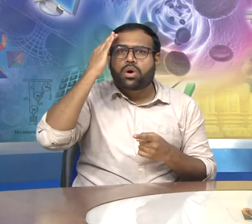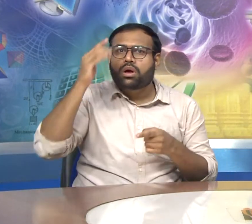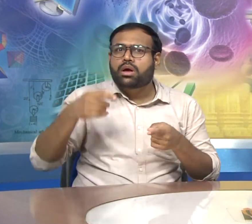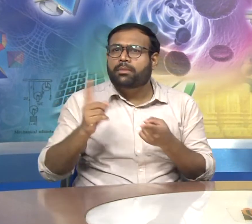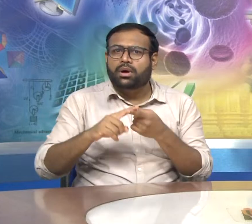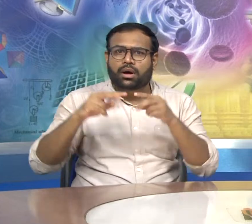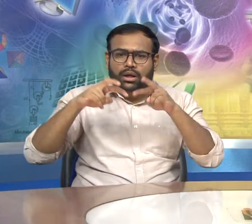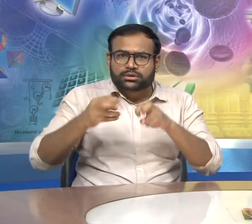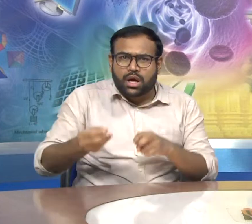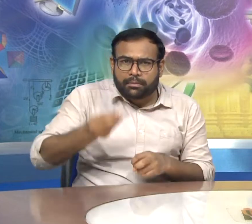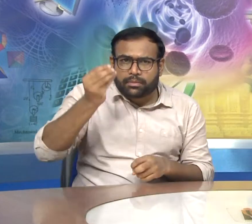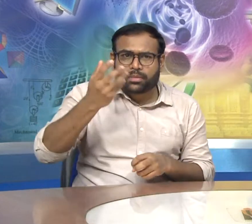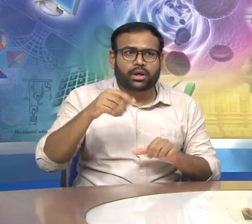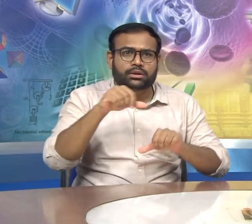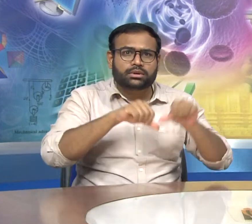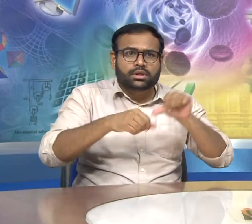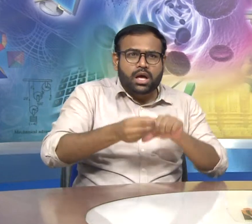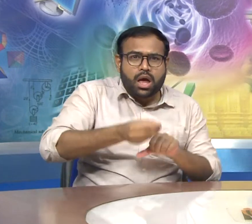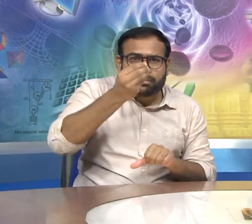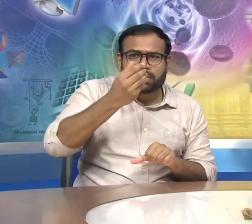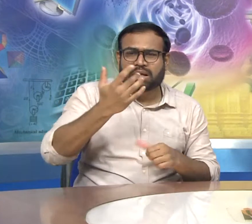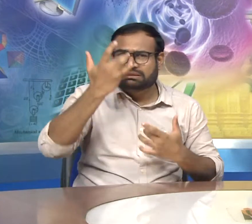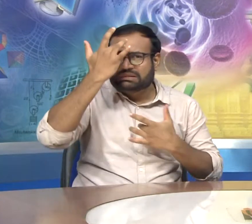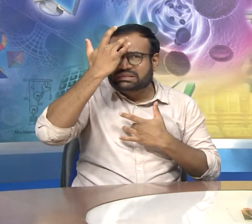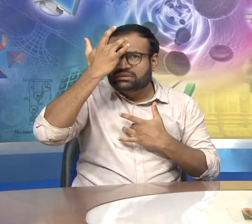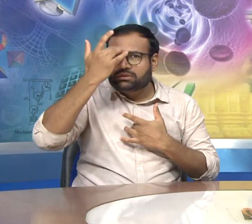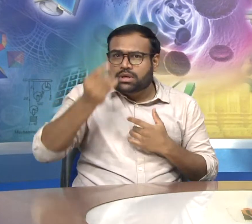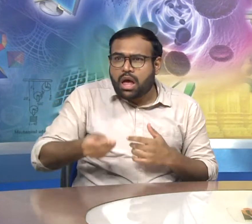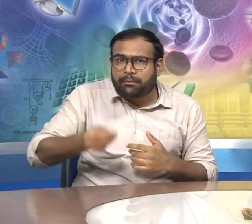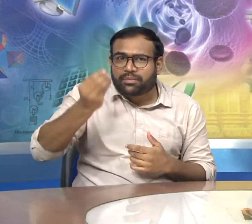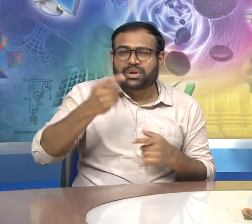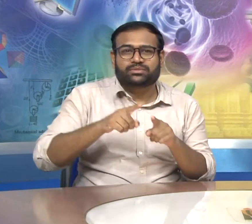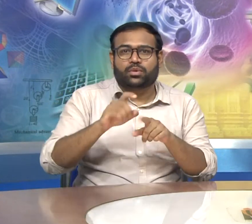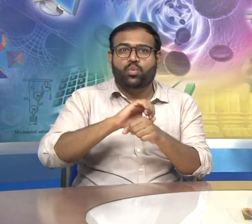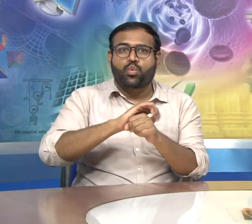indexing and abstracting services at time.